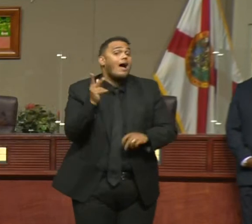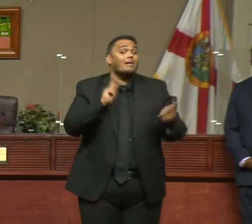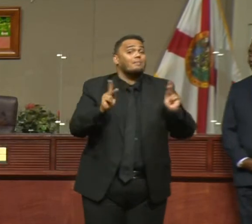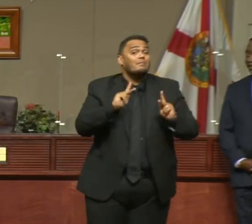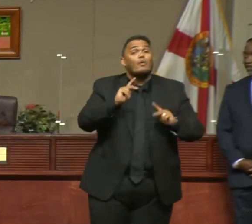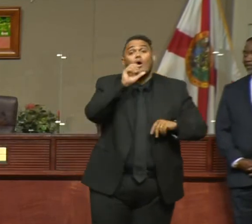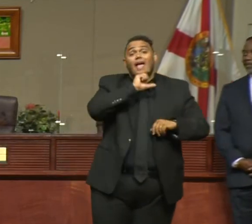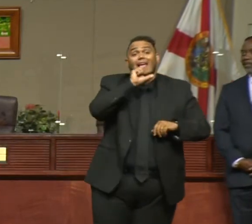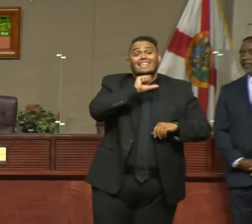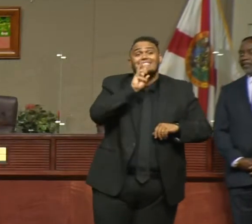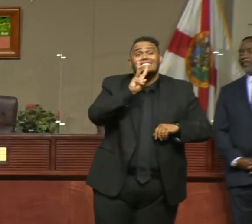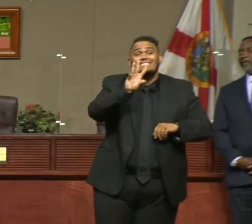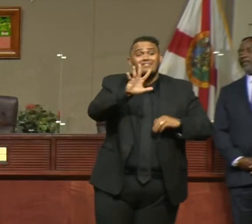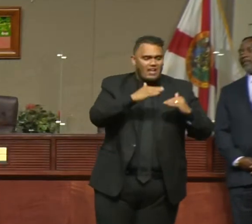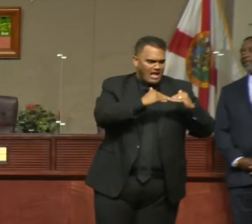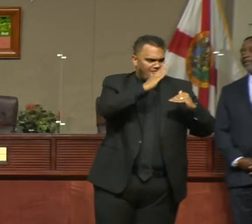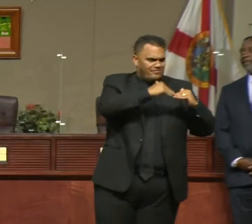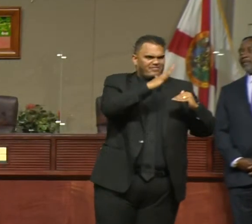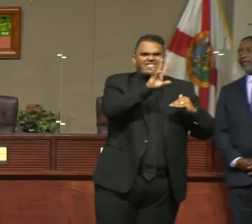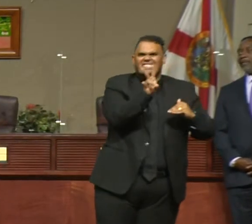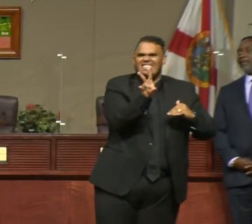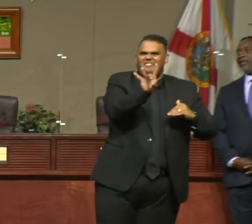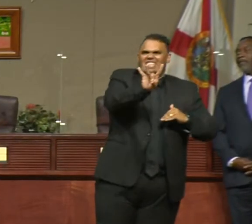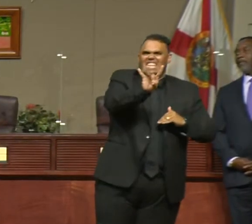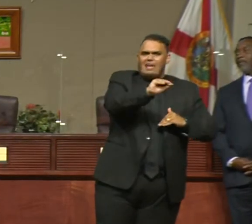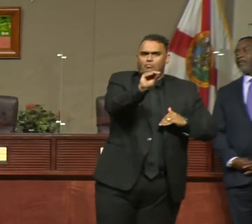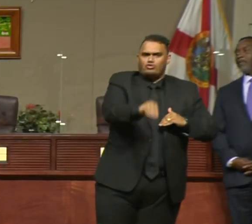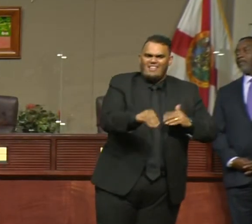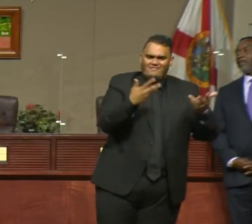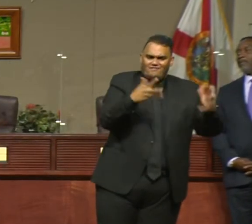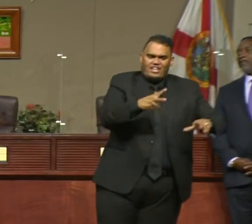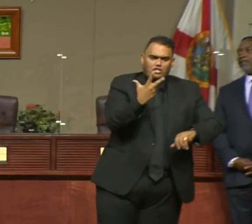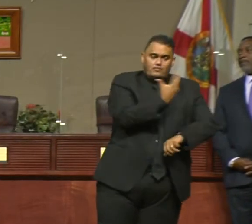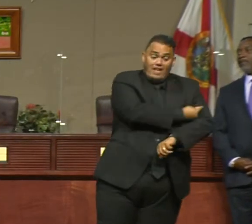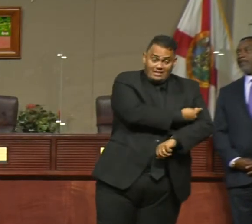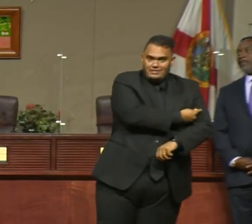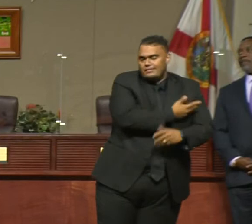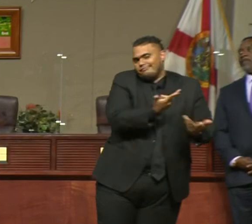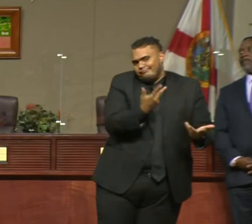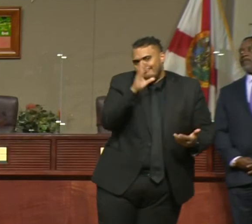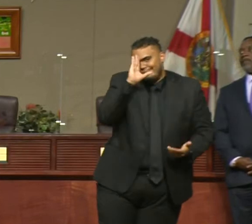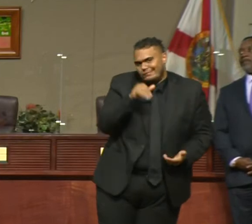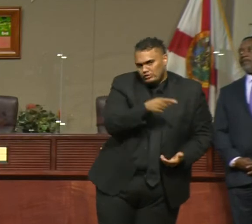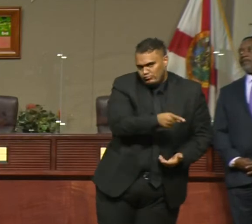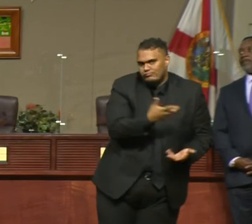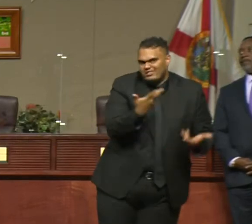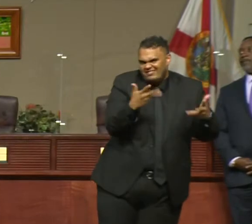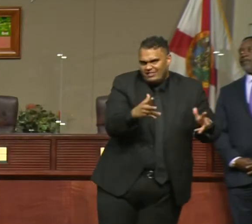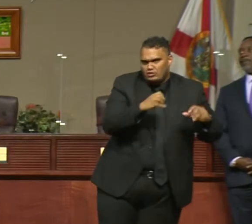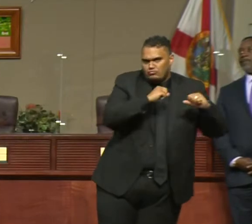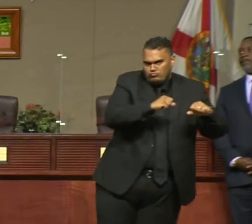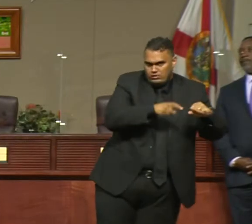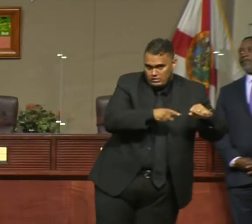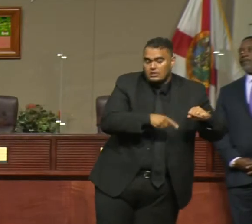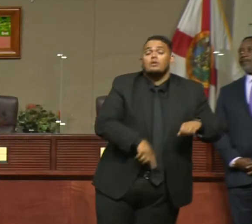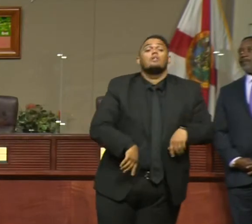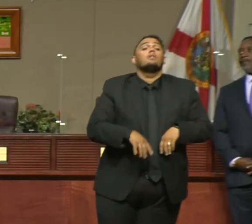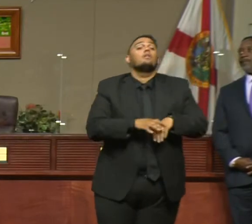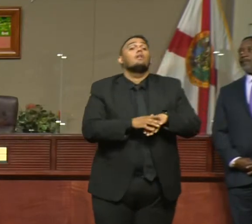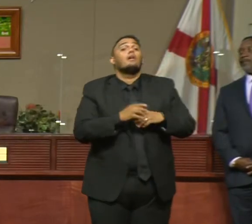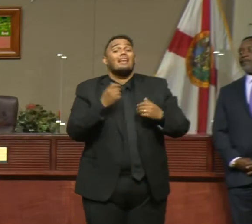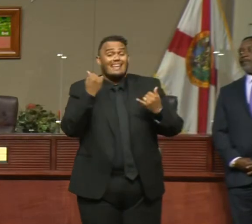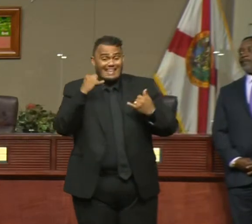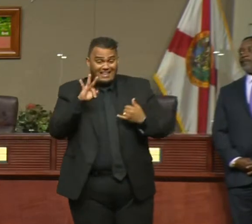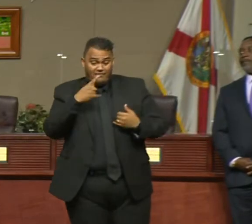least with one dose. So that's an indication that segment. Now, if we go by the pandemic and how the pandemic, what percentage